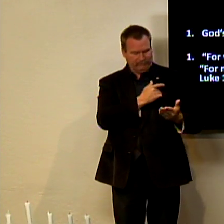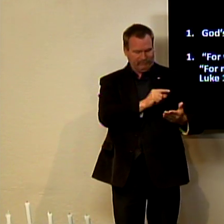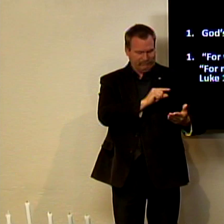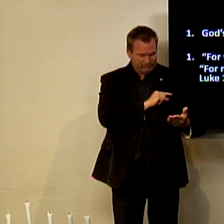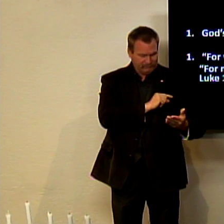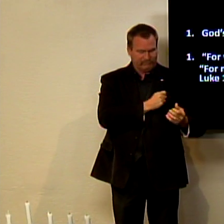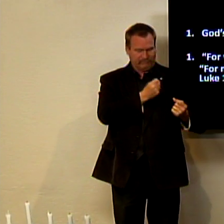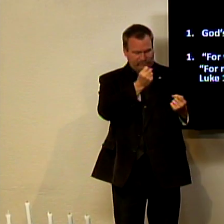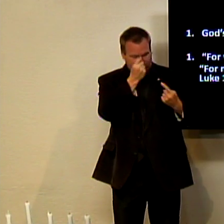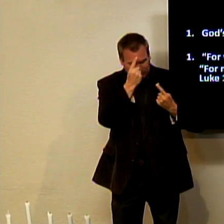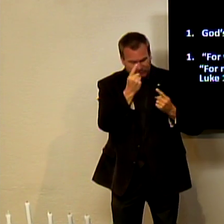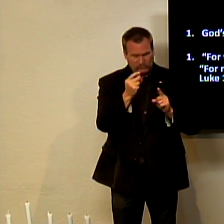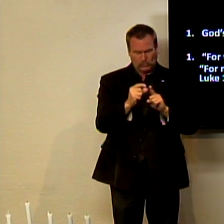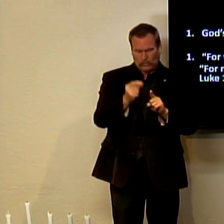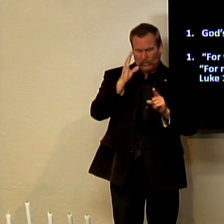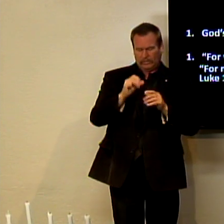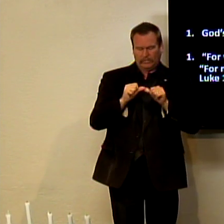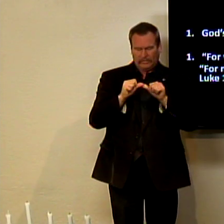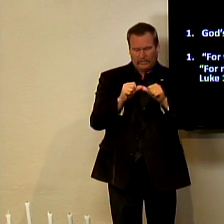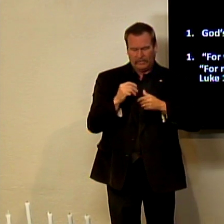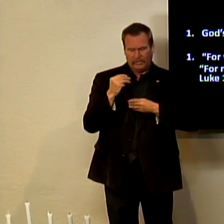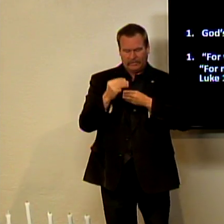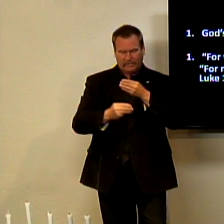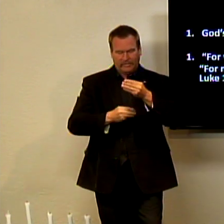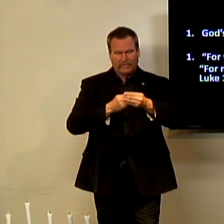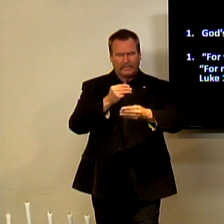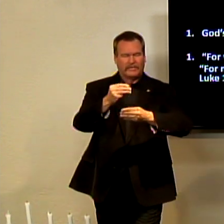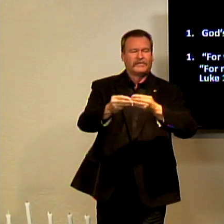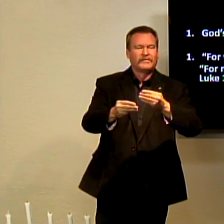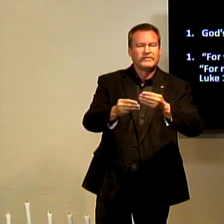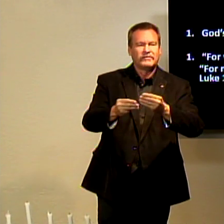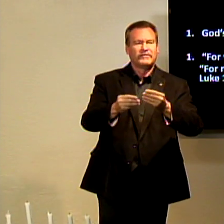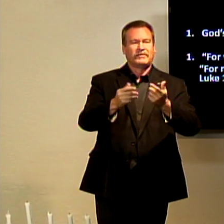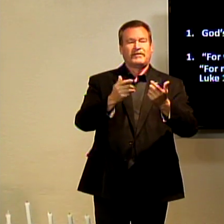The Holy Spirit helps us. The Holy Spirit convicts us and guides us.